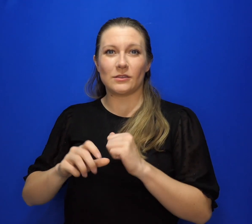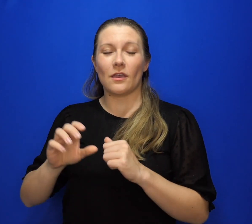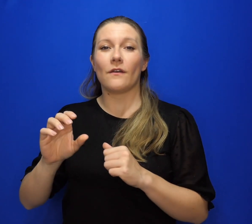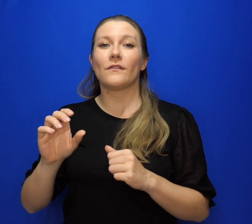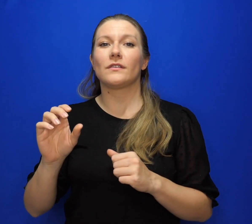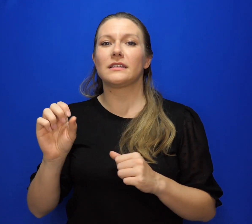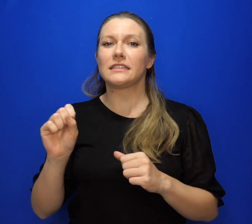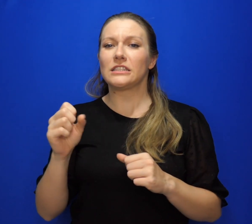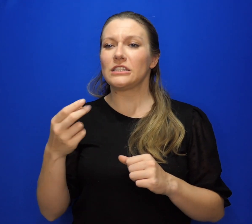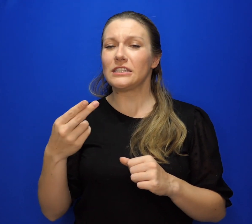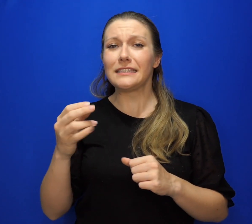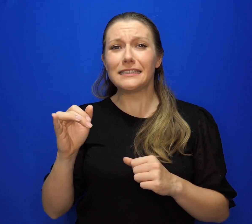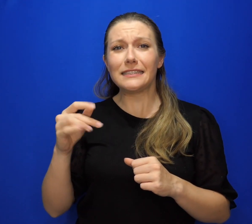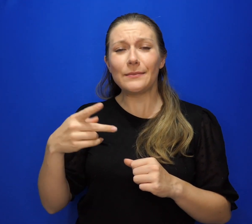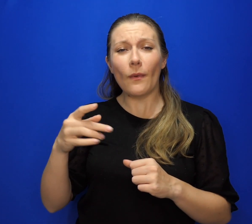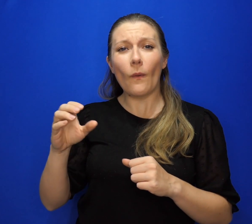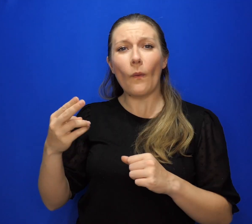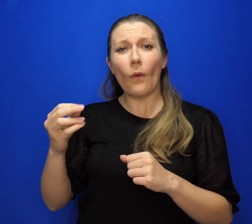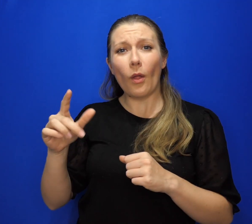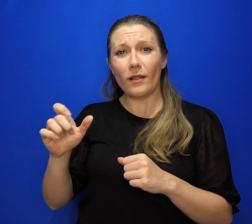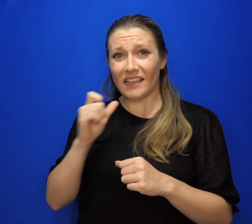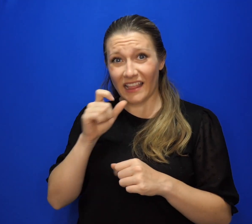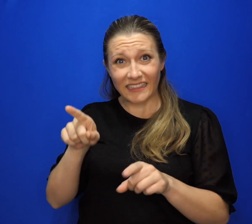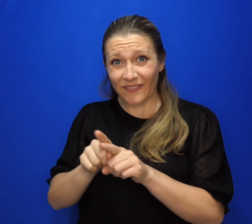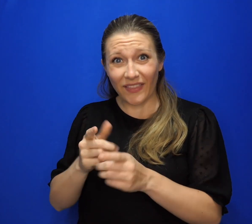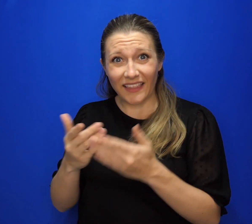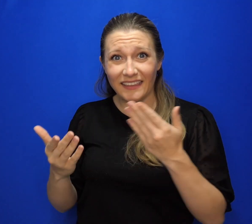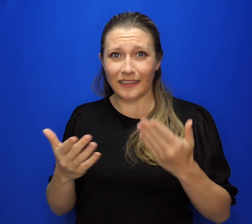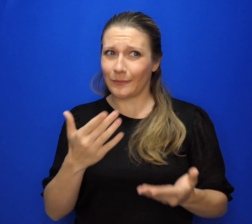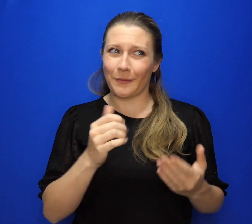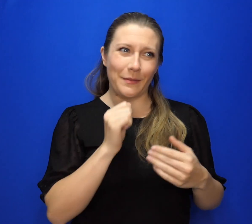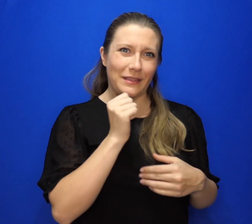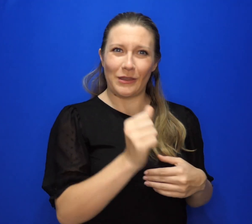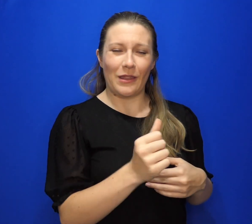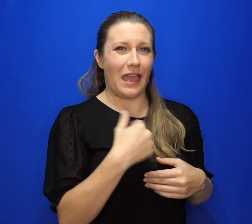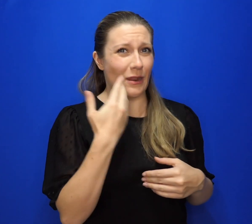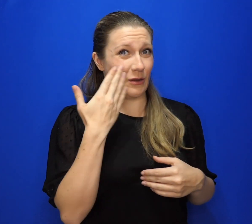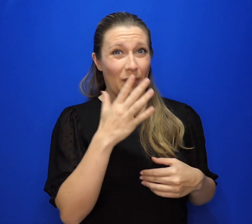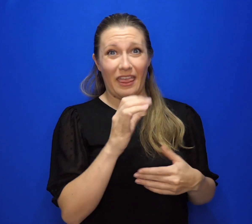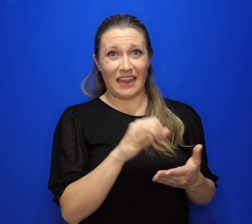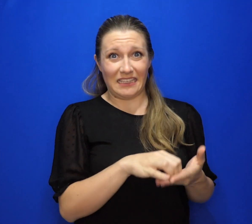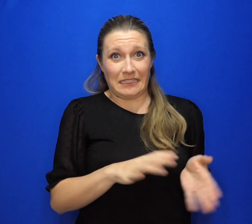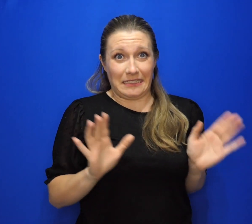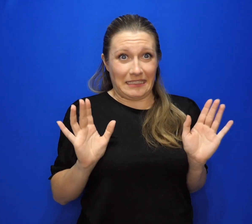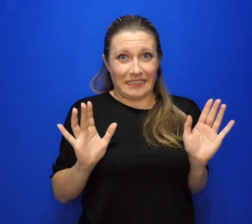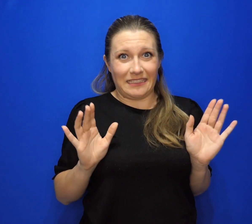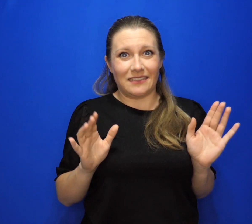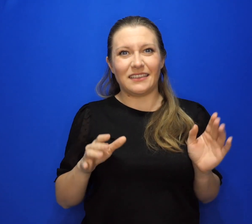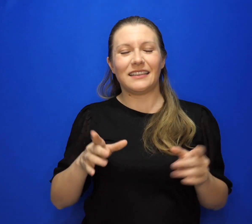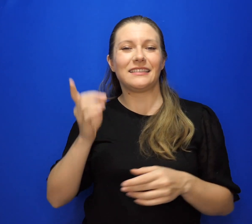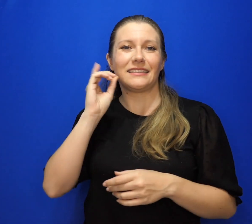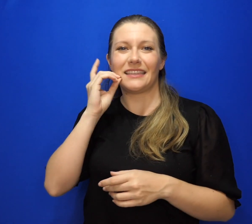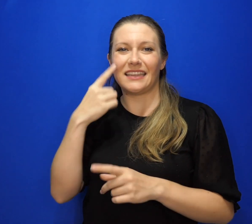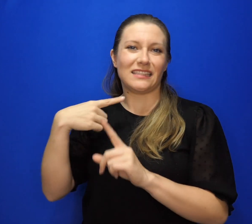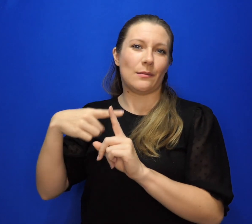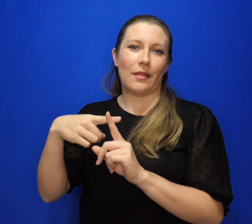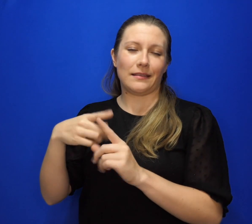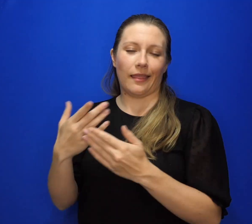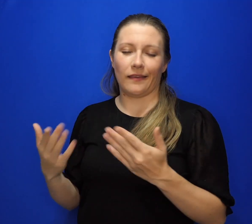not the same thing? Probably not. I don't even know what that is. Yeah, it's a Disney Plus thing. I wish I had known how to advocate for